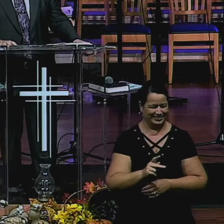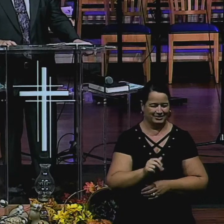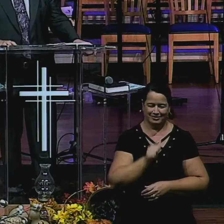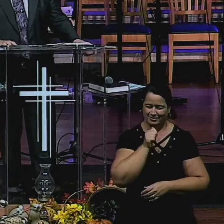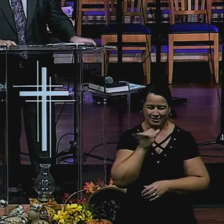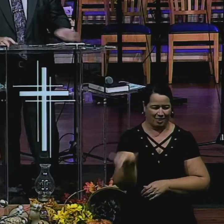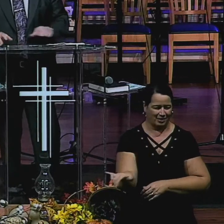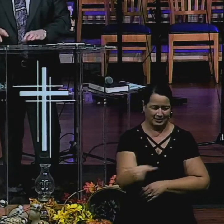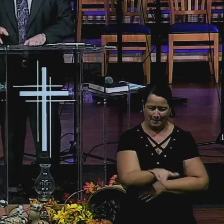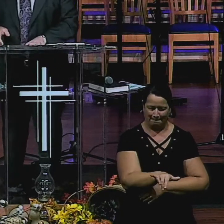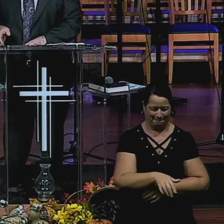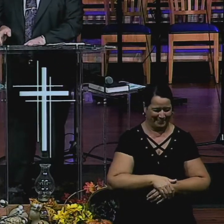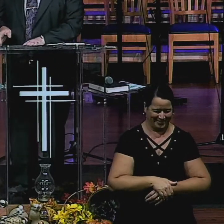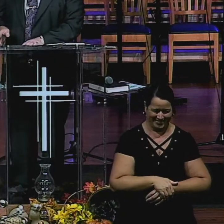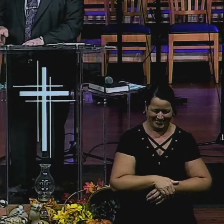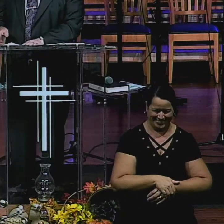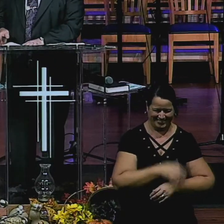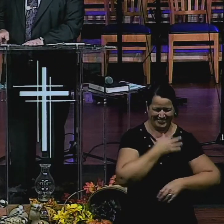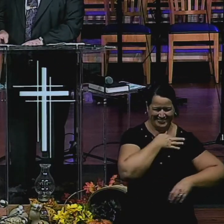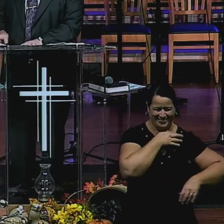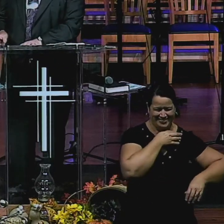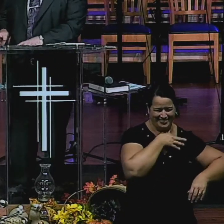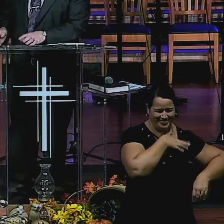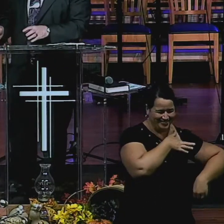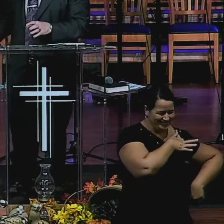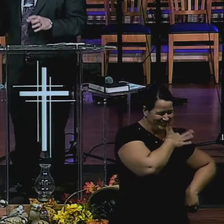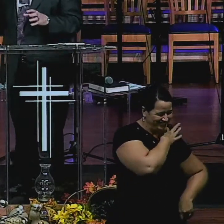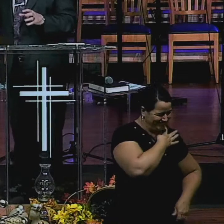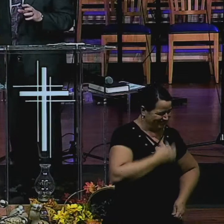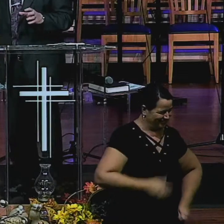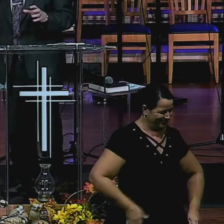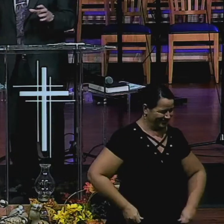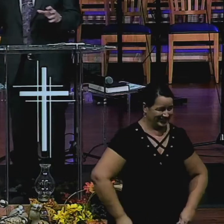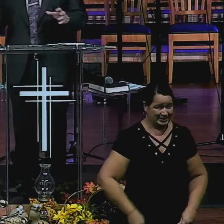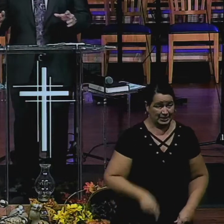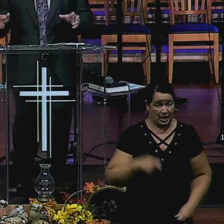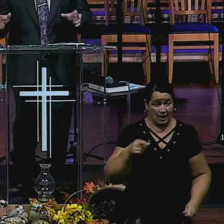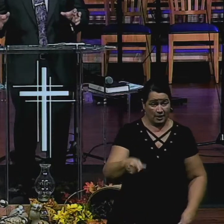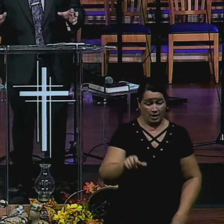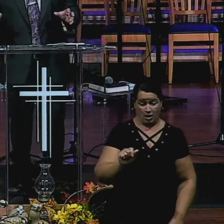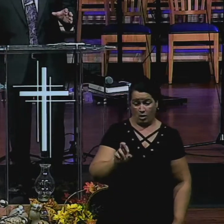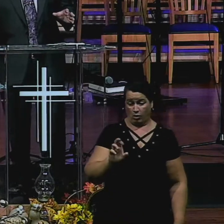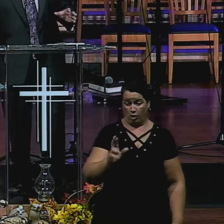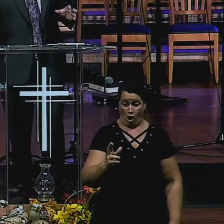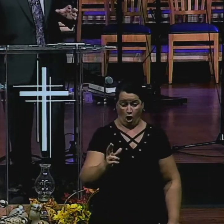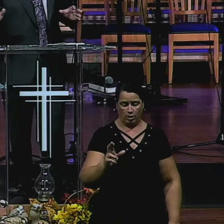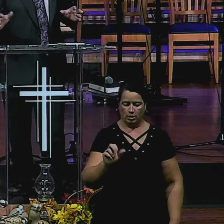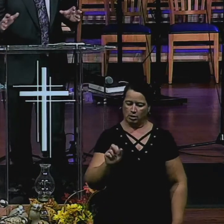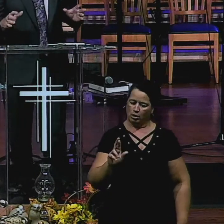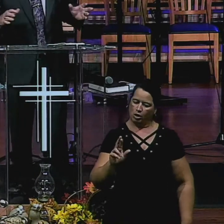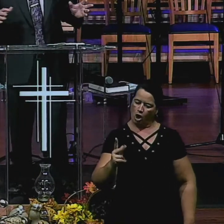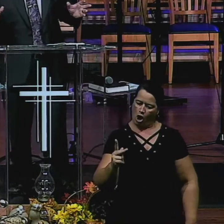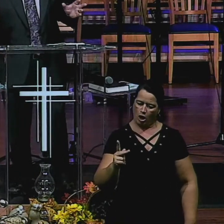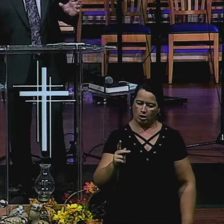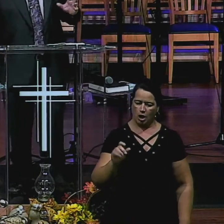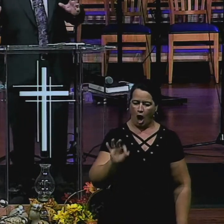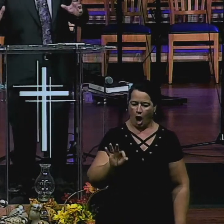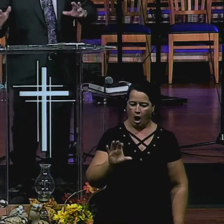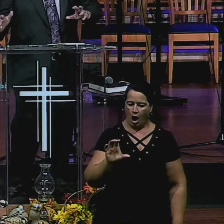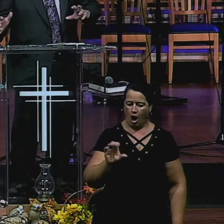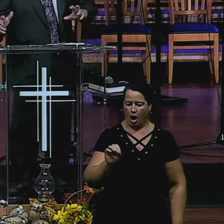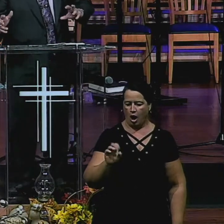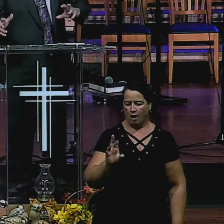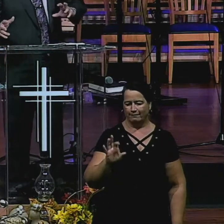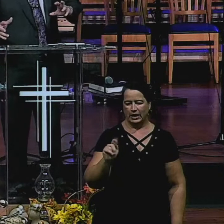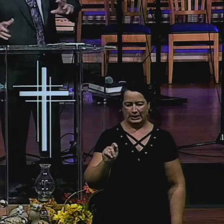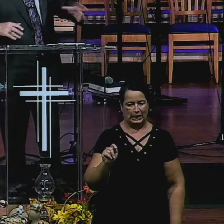you. But you're going to get it today. Because here's the thing. In the Ark of the Covenant, you know, time fails